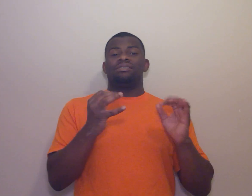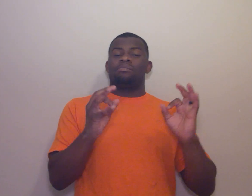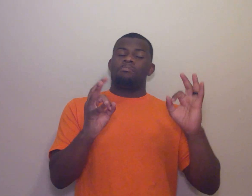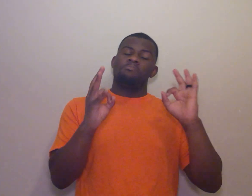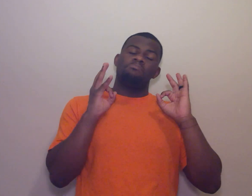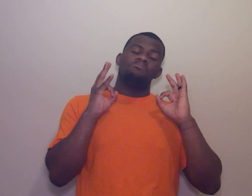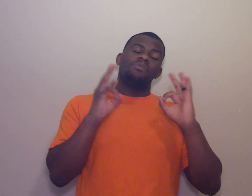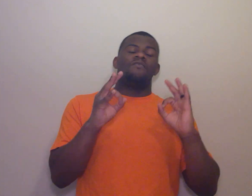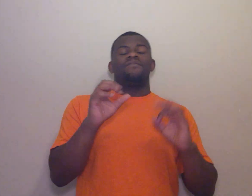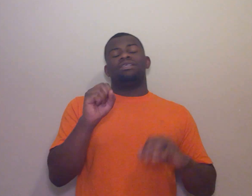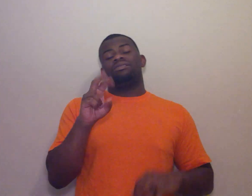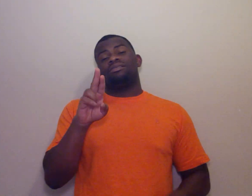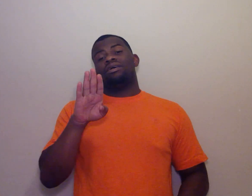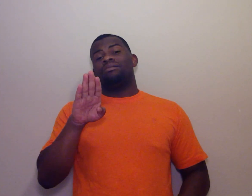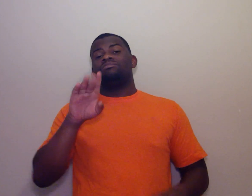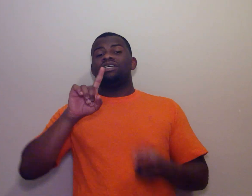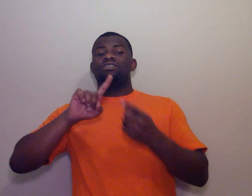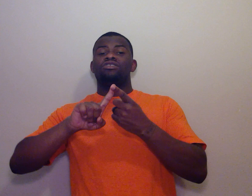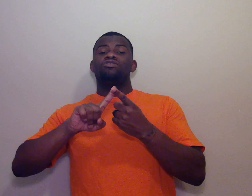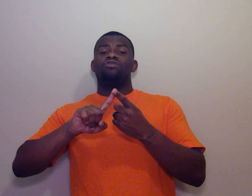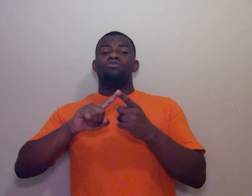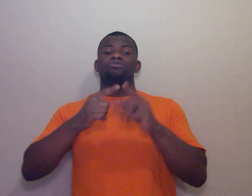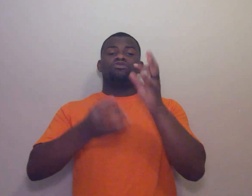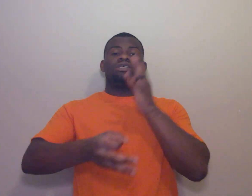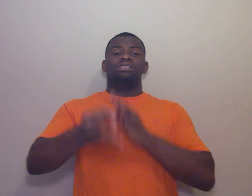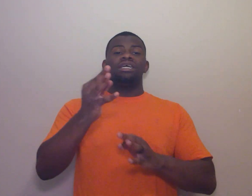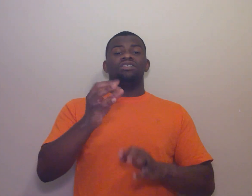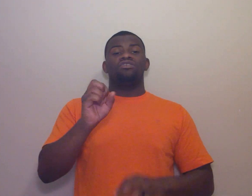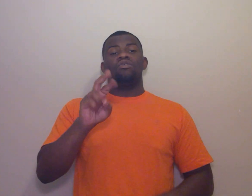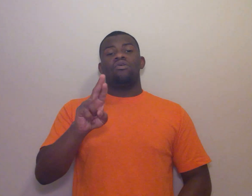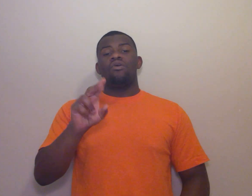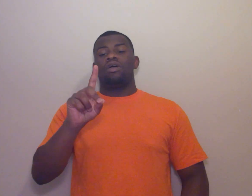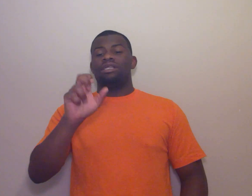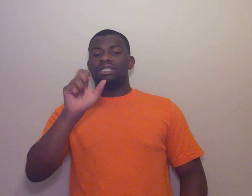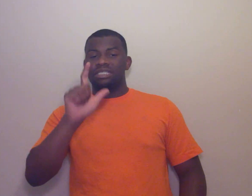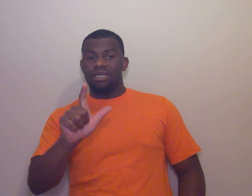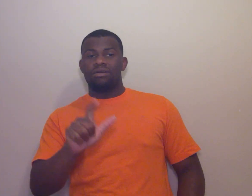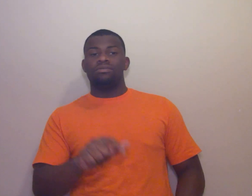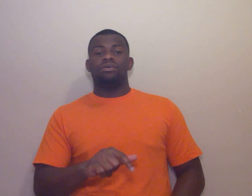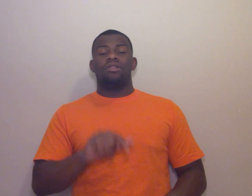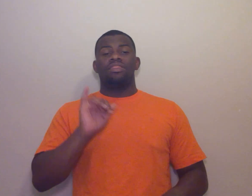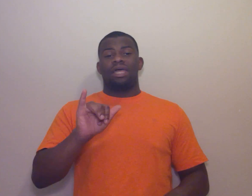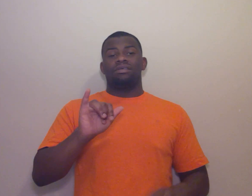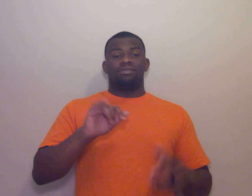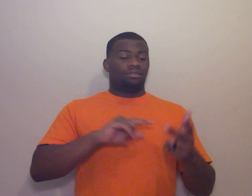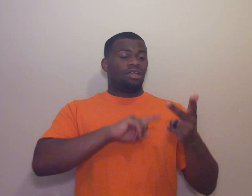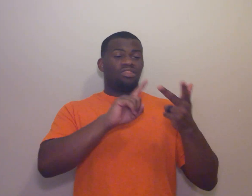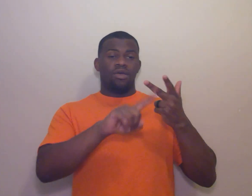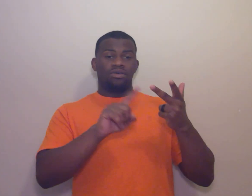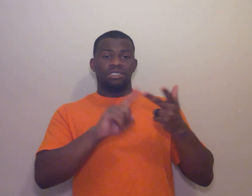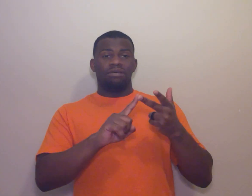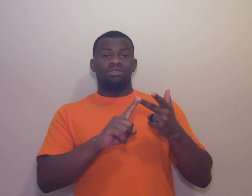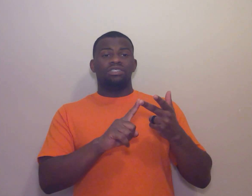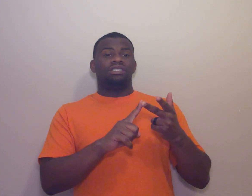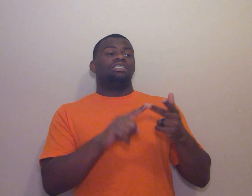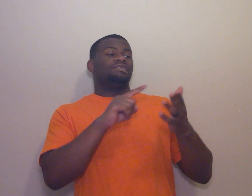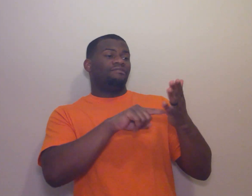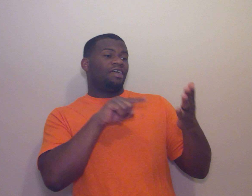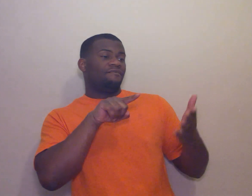subject to transaction or deal. All right, so that's the 3rd step. Just verify those few payment